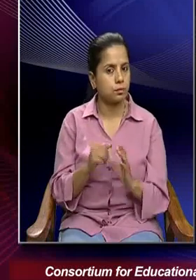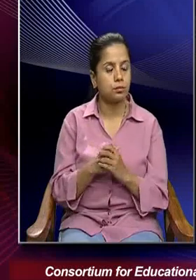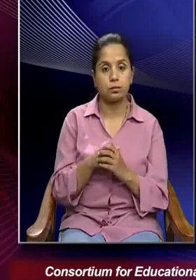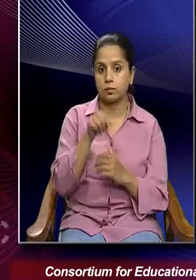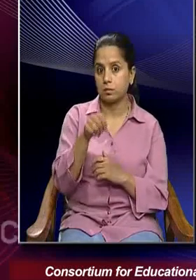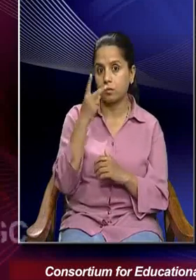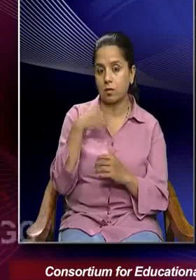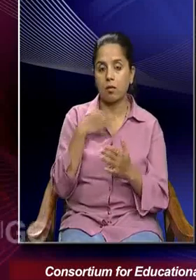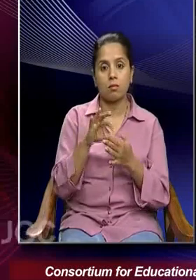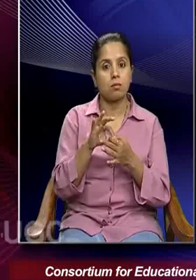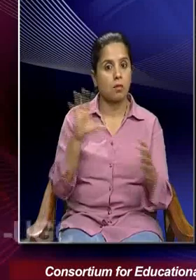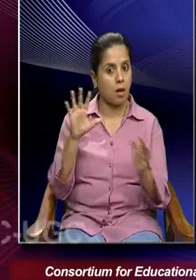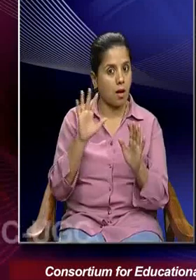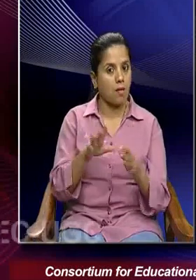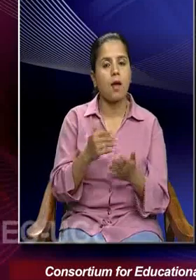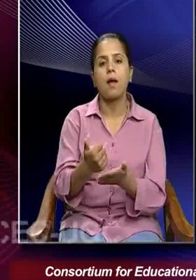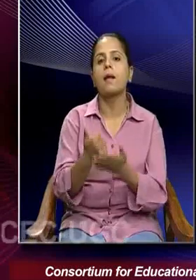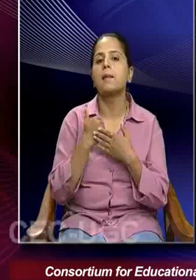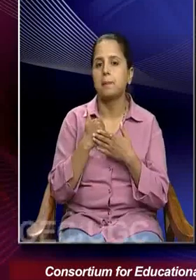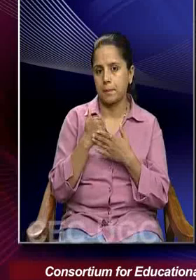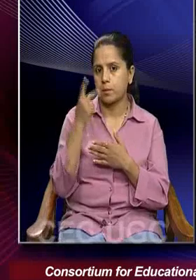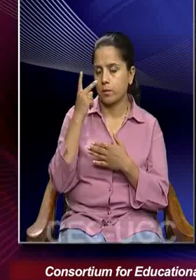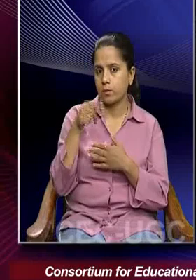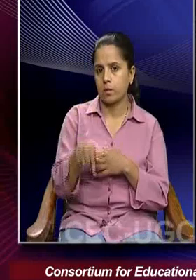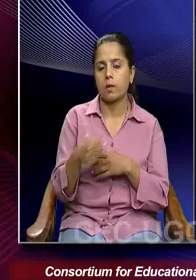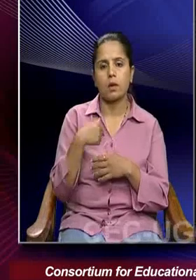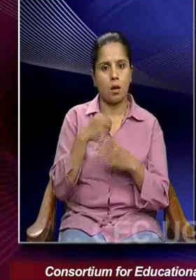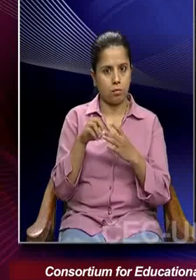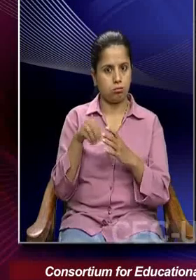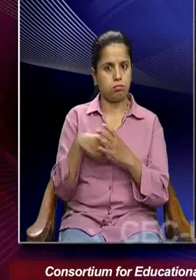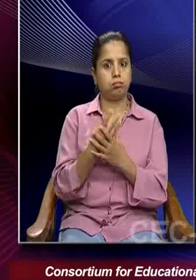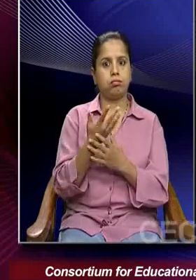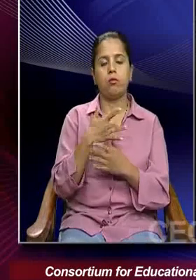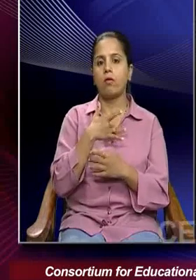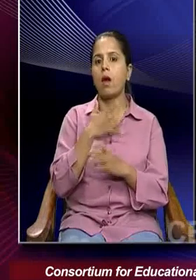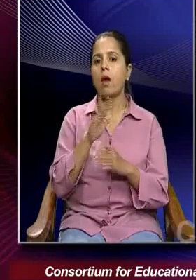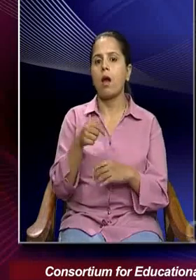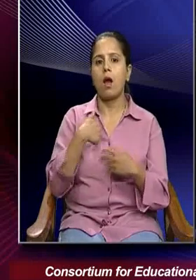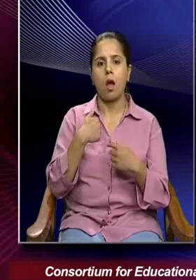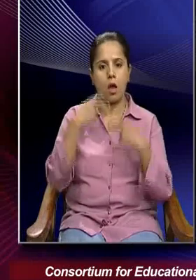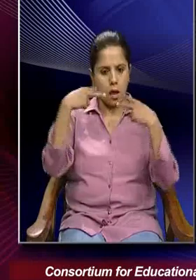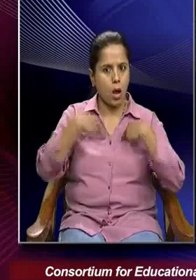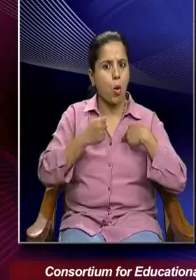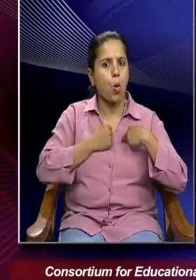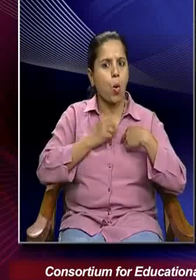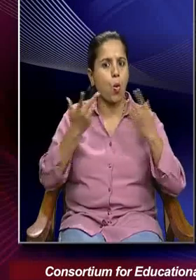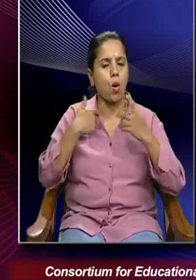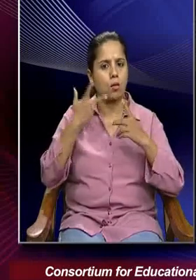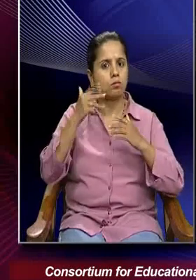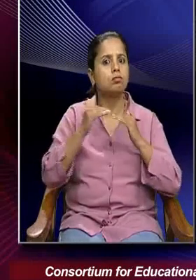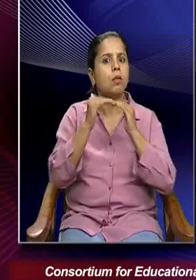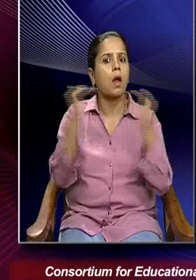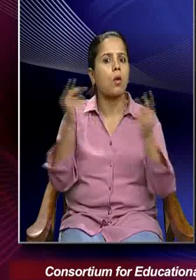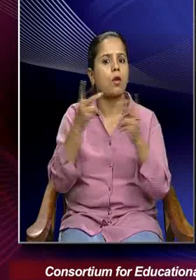This detachment helps to cultivate a sense of inner equanimity